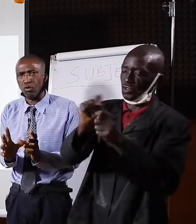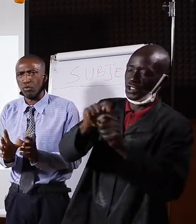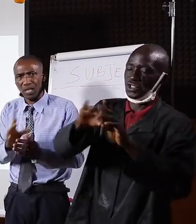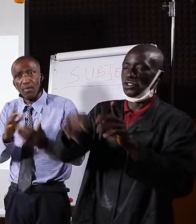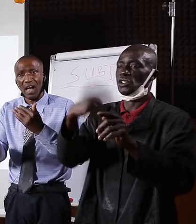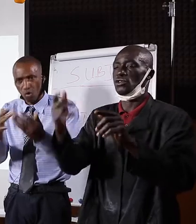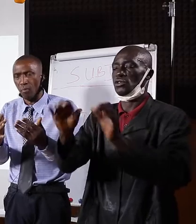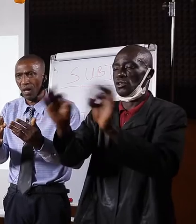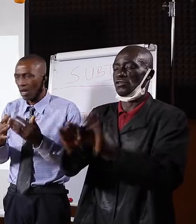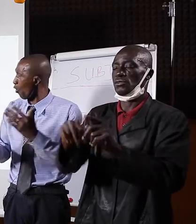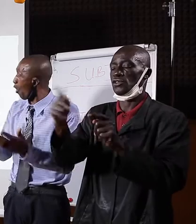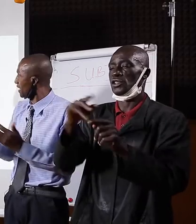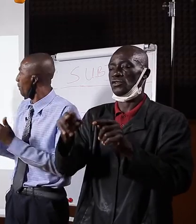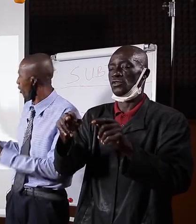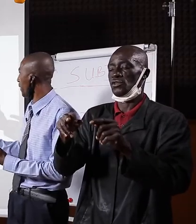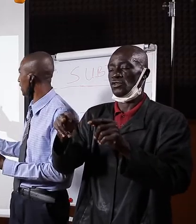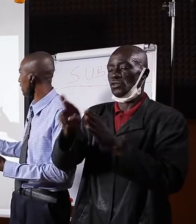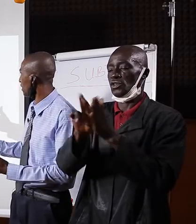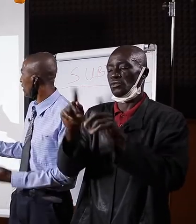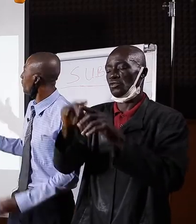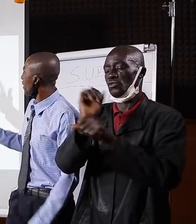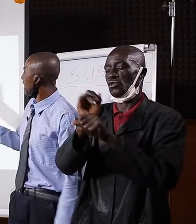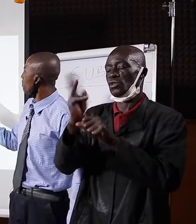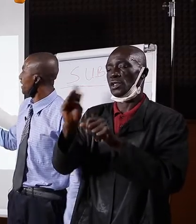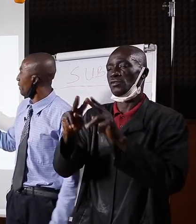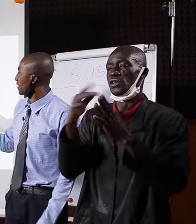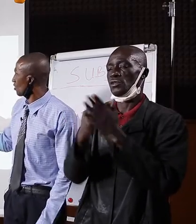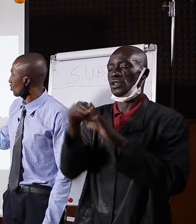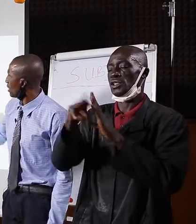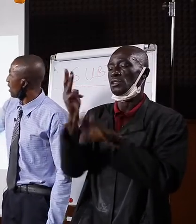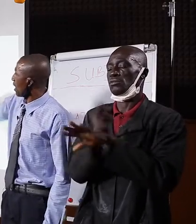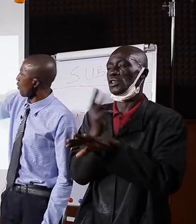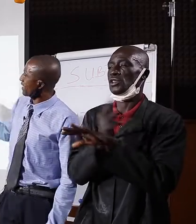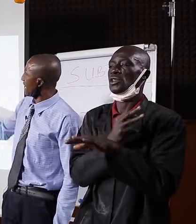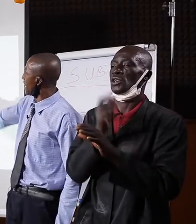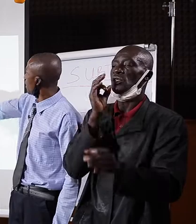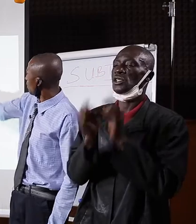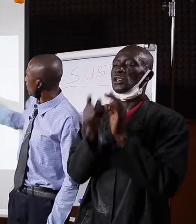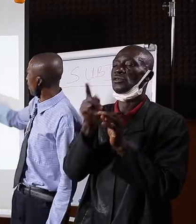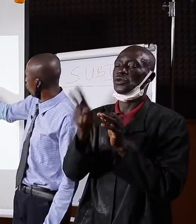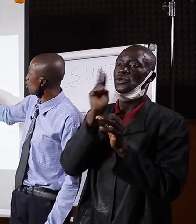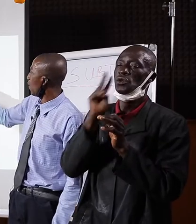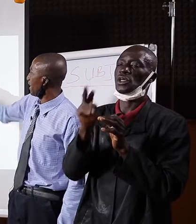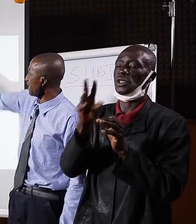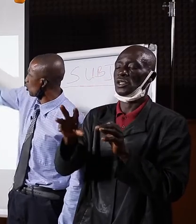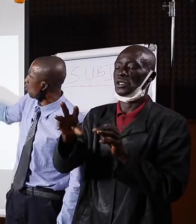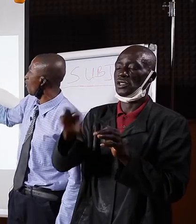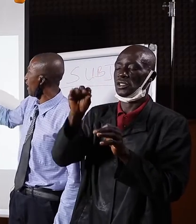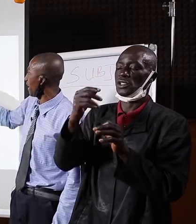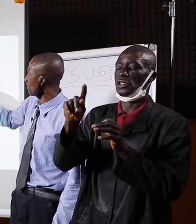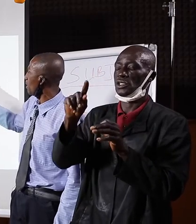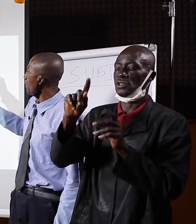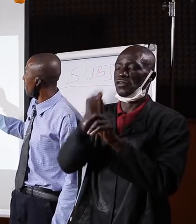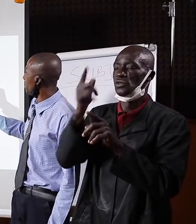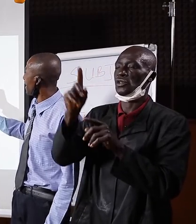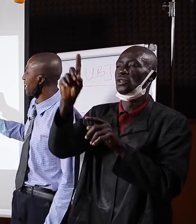another form to give you a room to work them properly. In mathematics, if you are taking the first one, that is 2 over